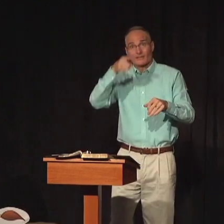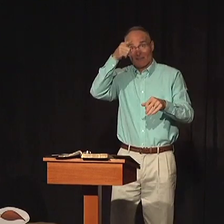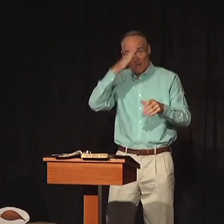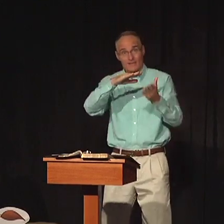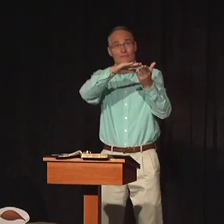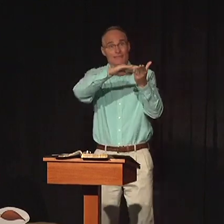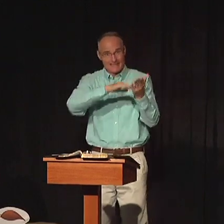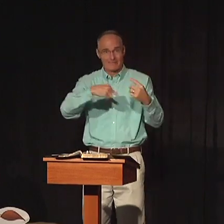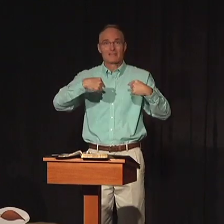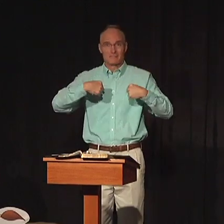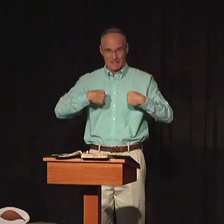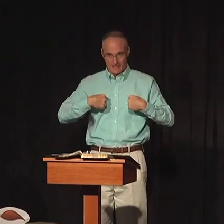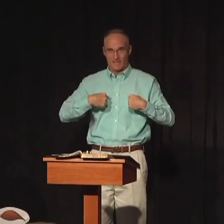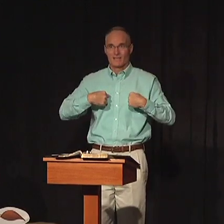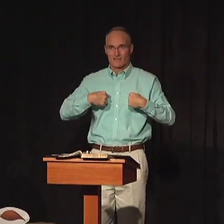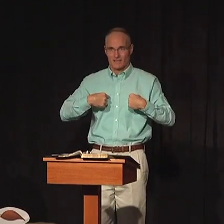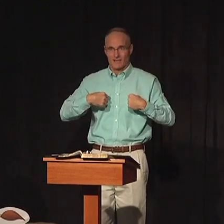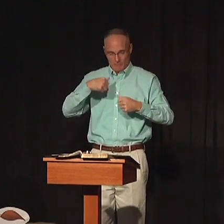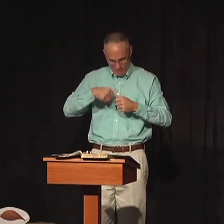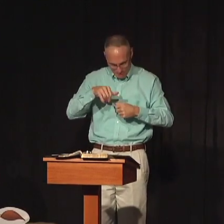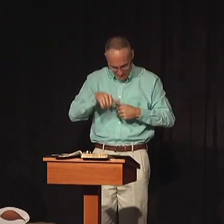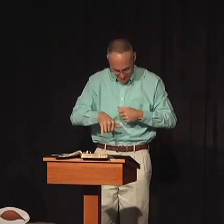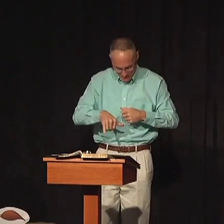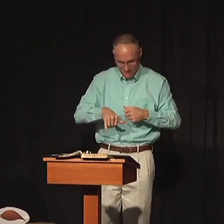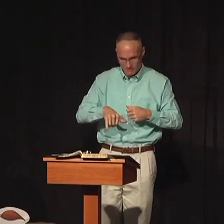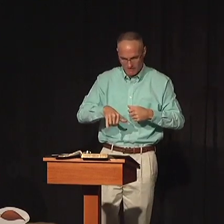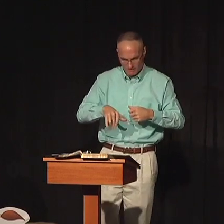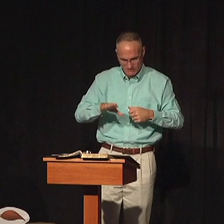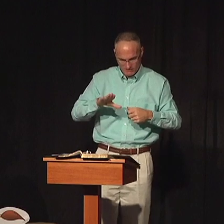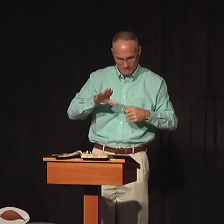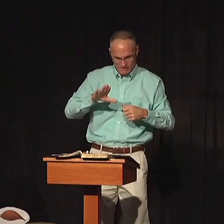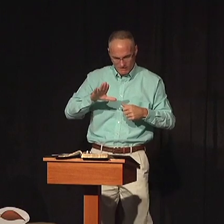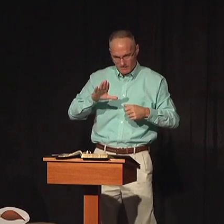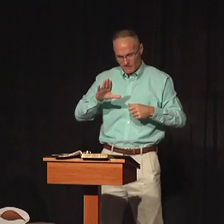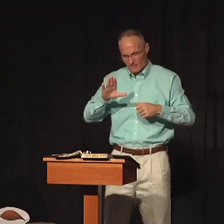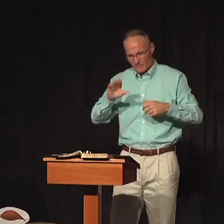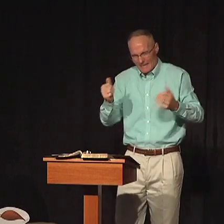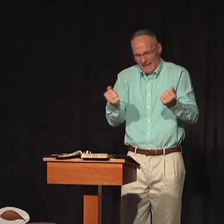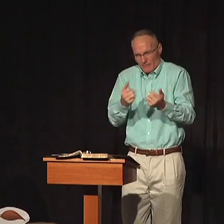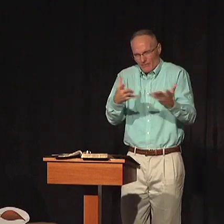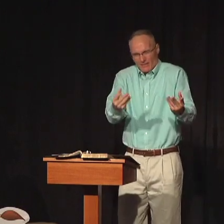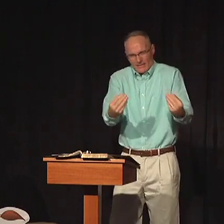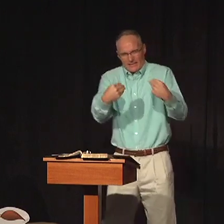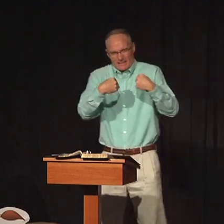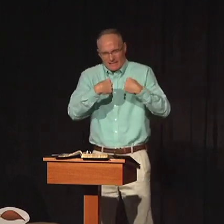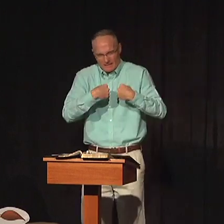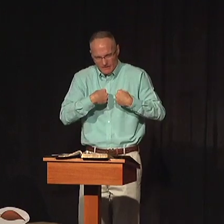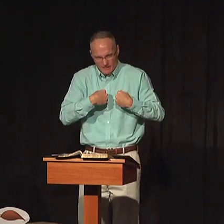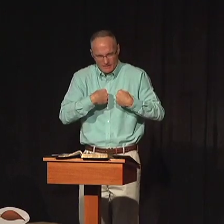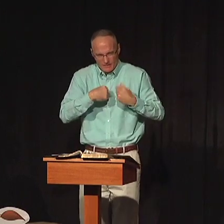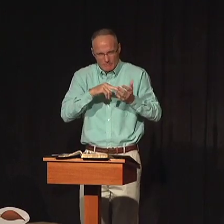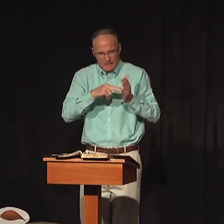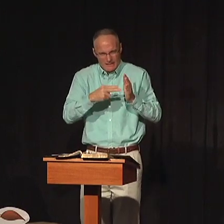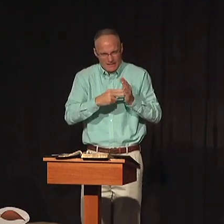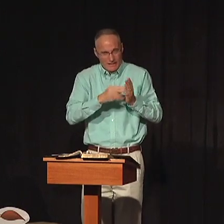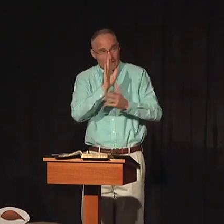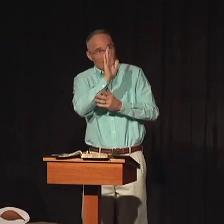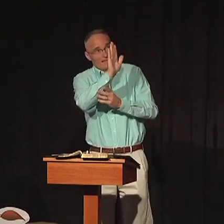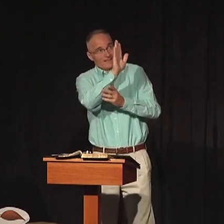We remember, yes, God forgives me. He has forgiven me. I remember that. But everything he's given me